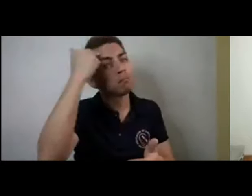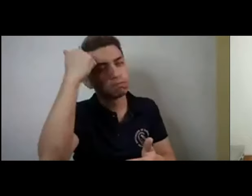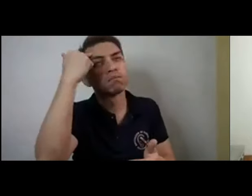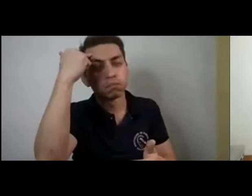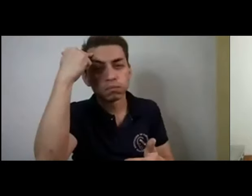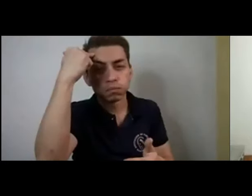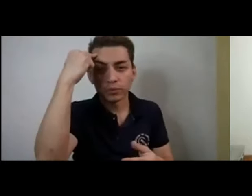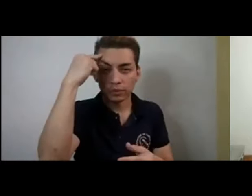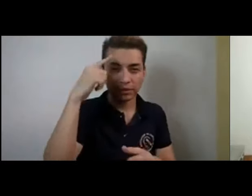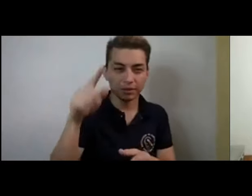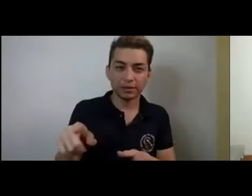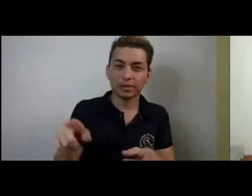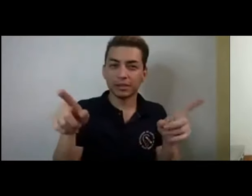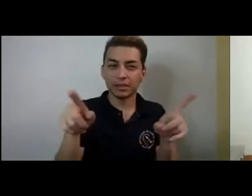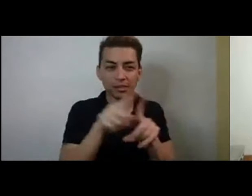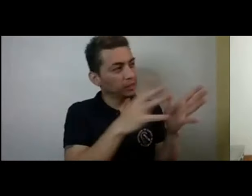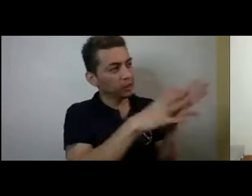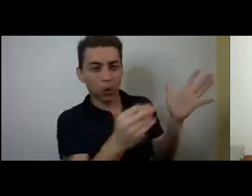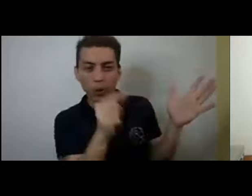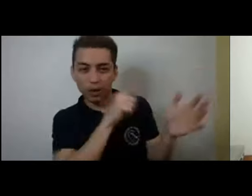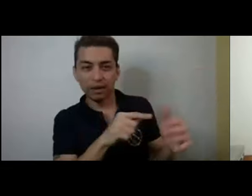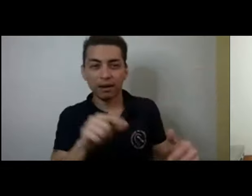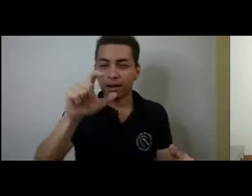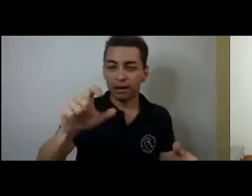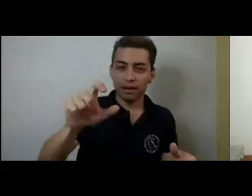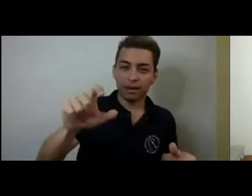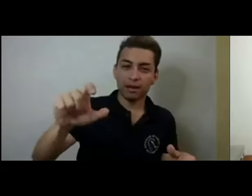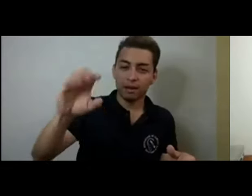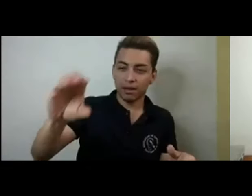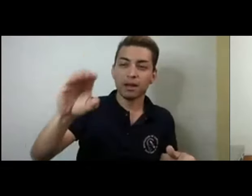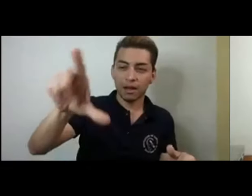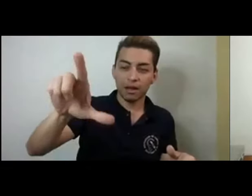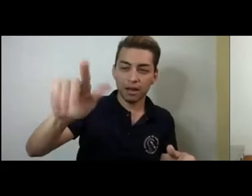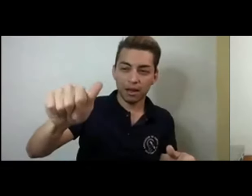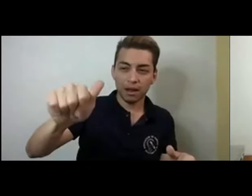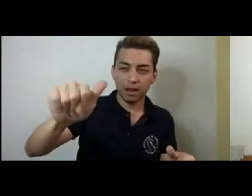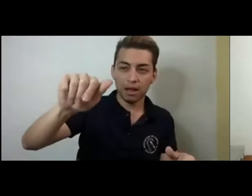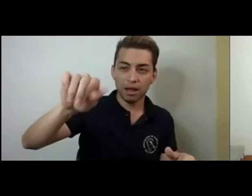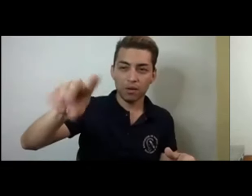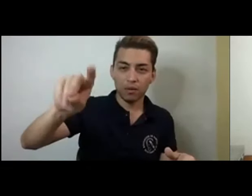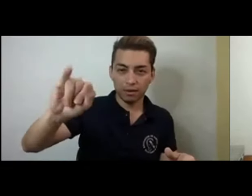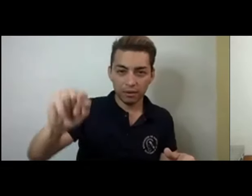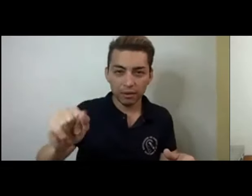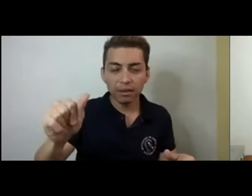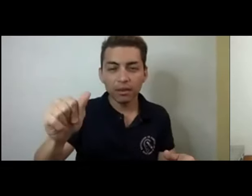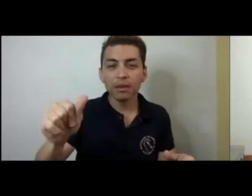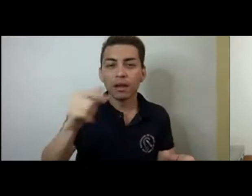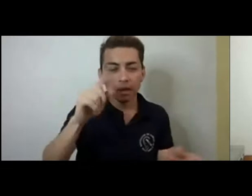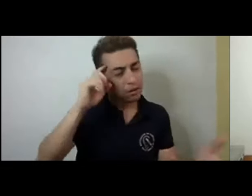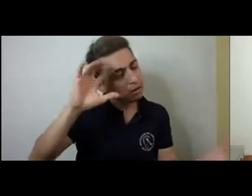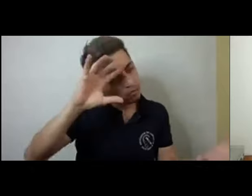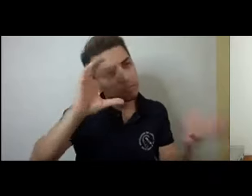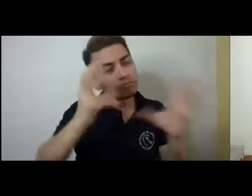Uribe mentioned it, rethinking and for the risk coping of what really constitutes